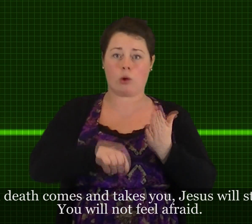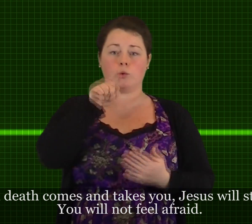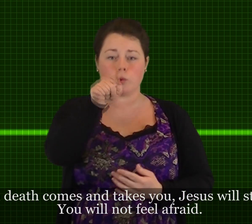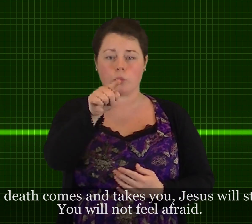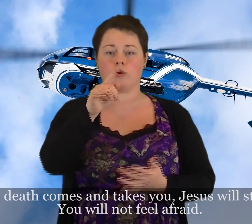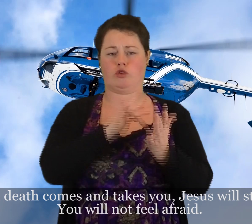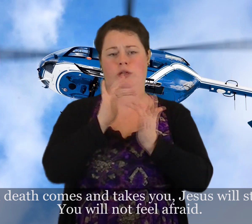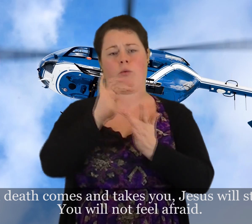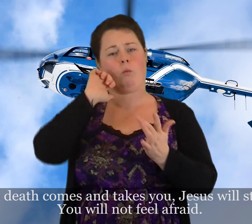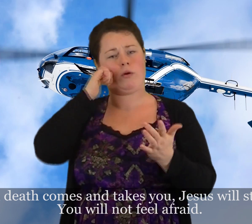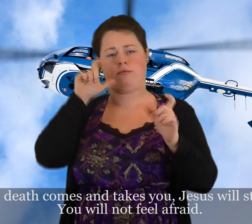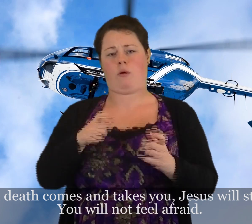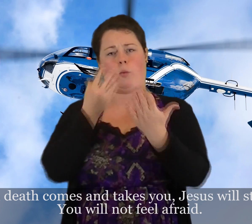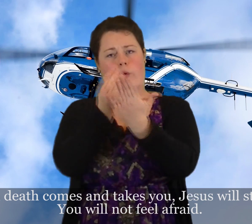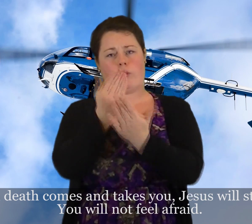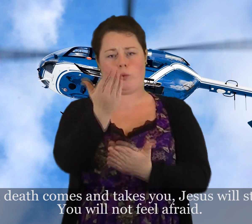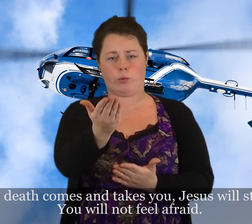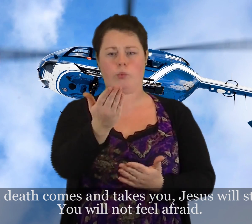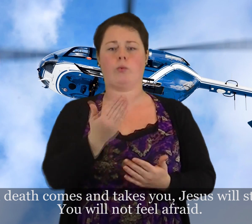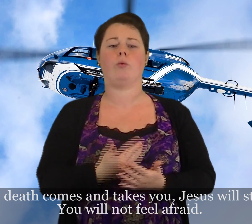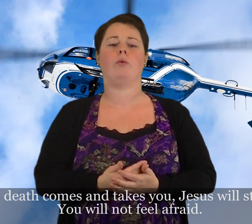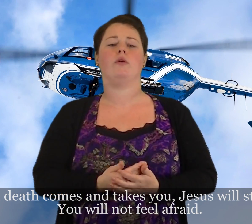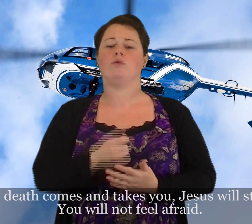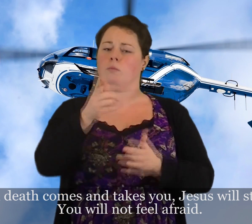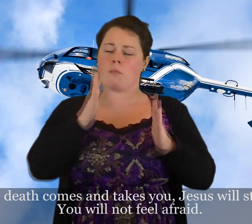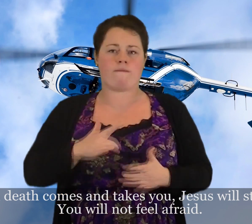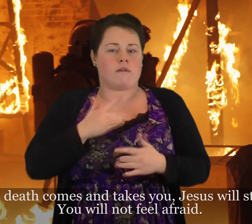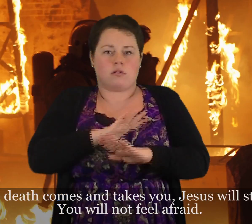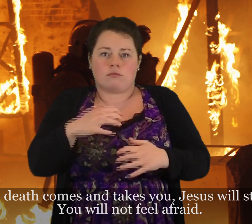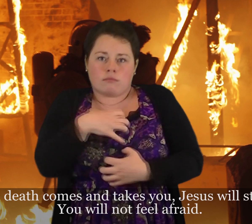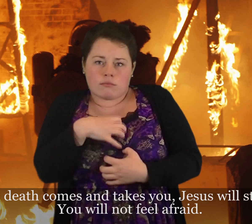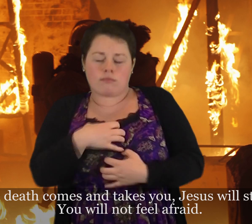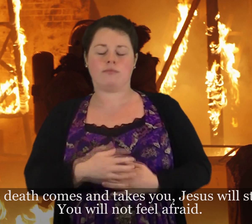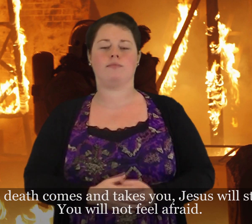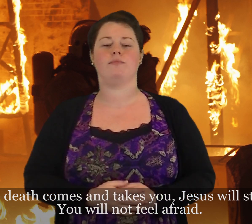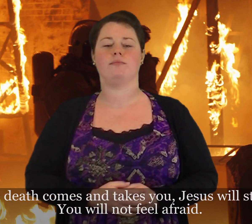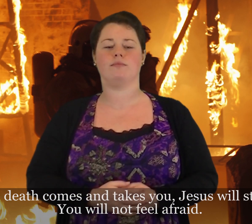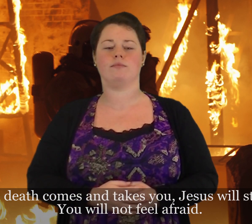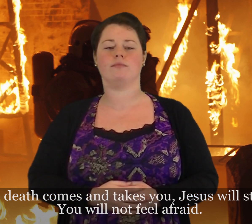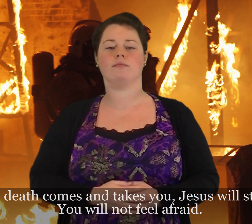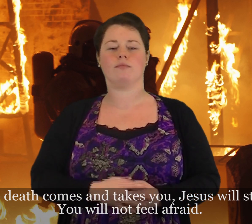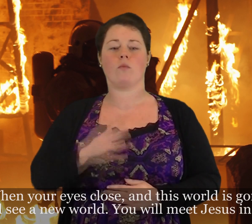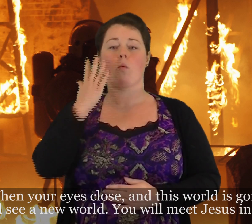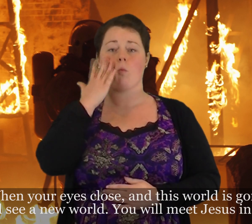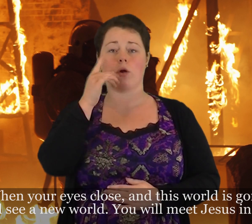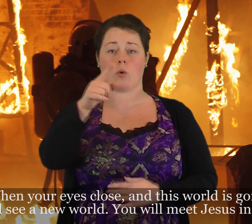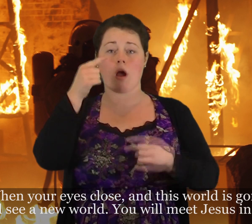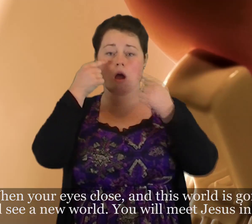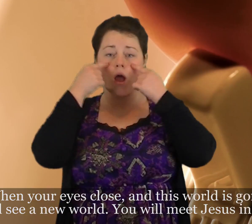comes, Christ will lift us right through it. And we will scarcely taste it and know it. When